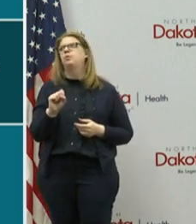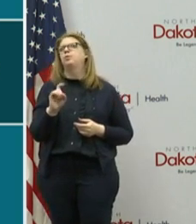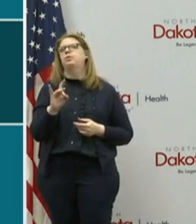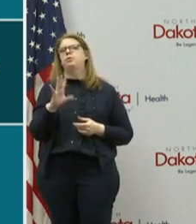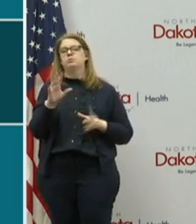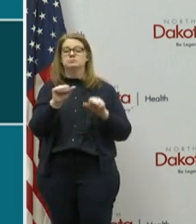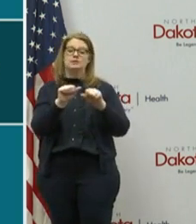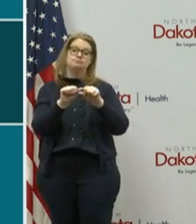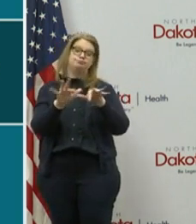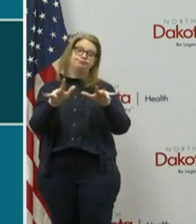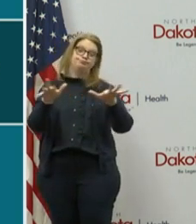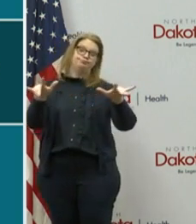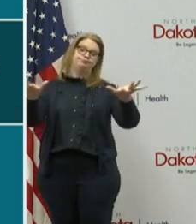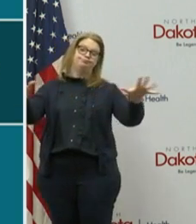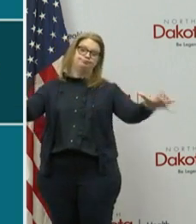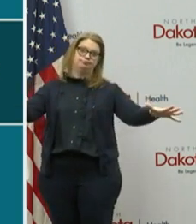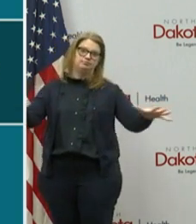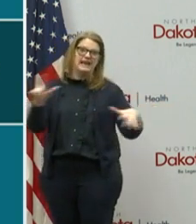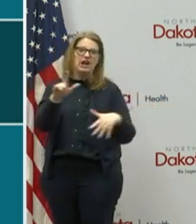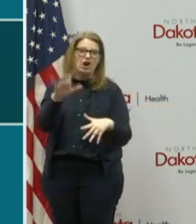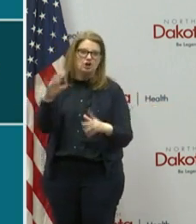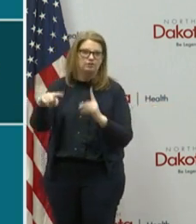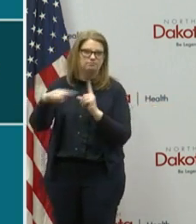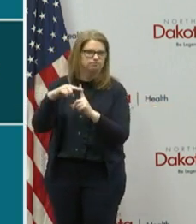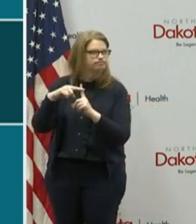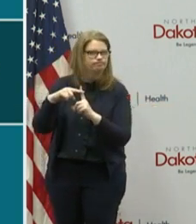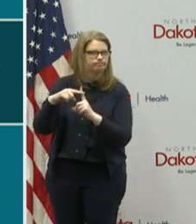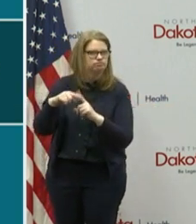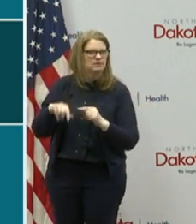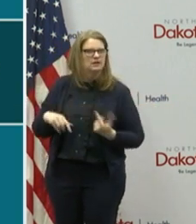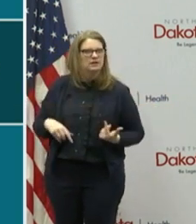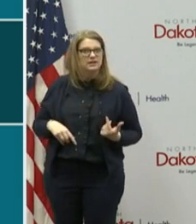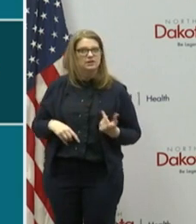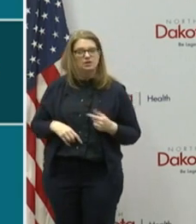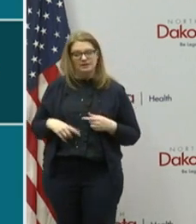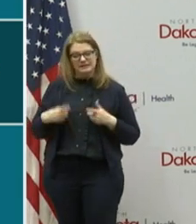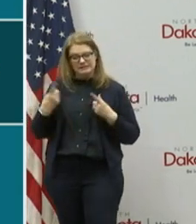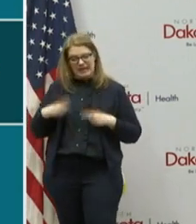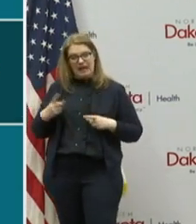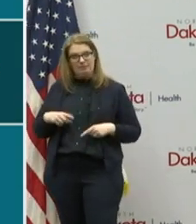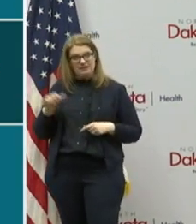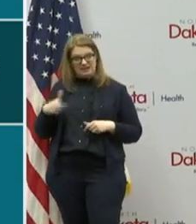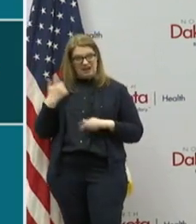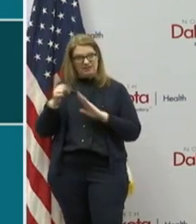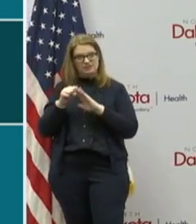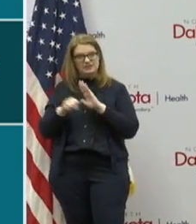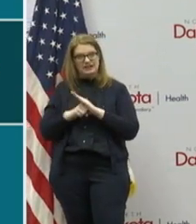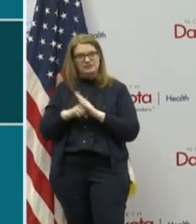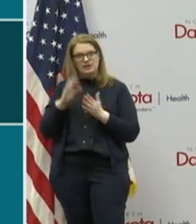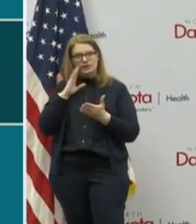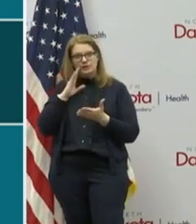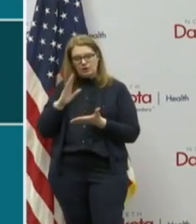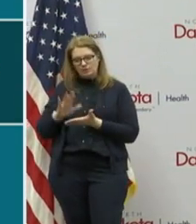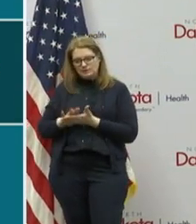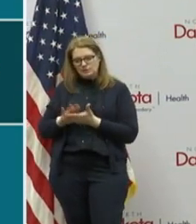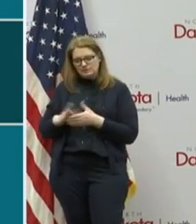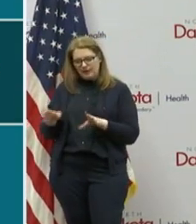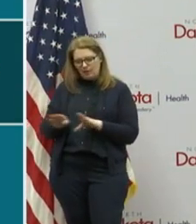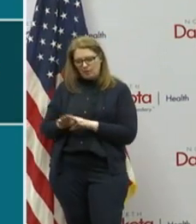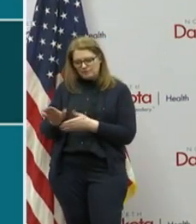hundreds of those. And when those cases happen, as around other states, when they had breakouts, then schools had to be closed for